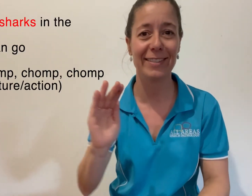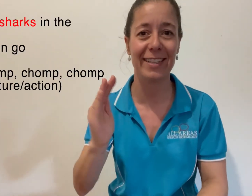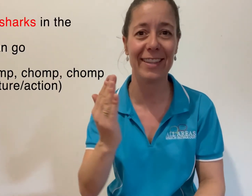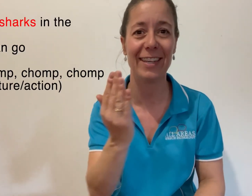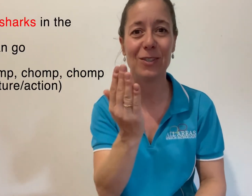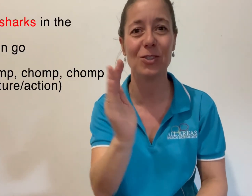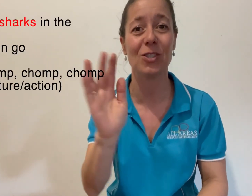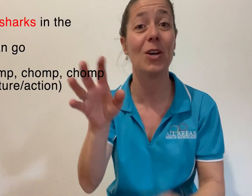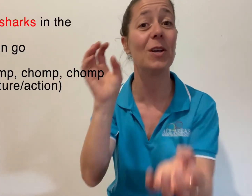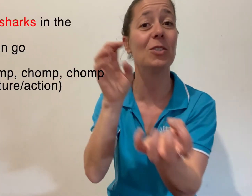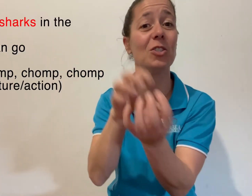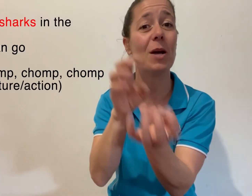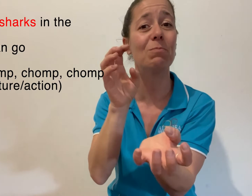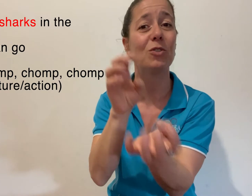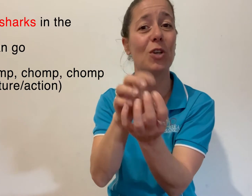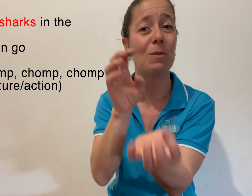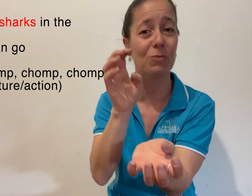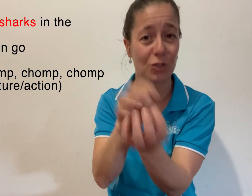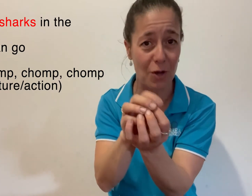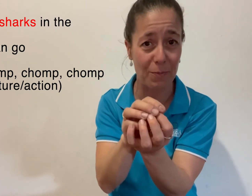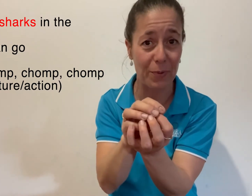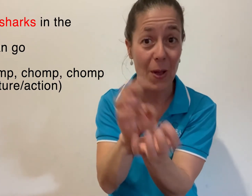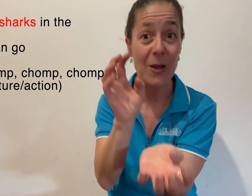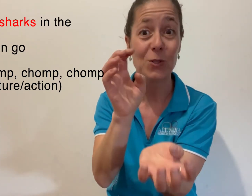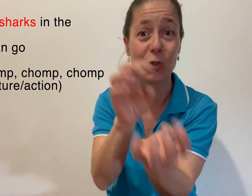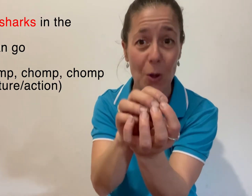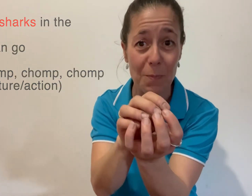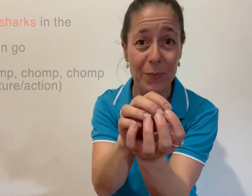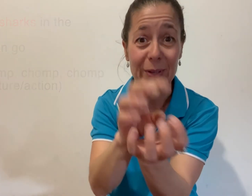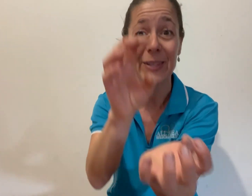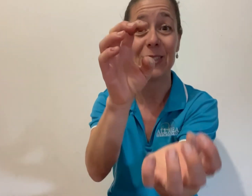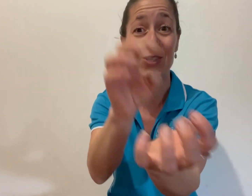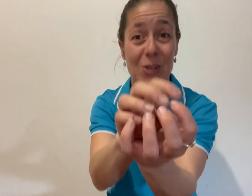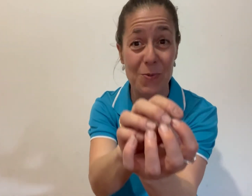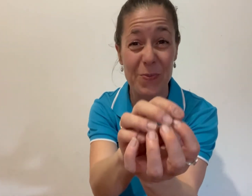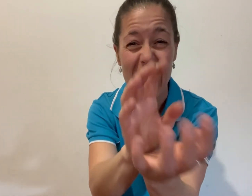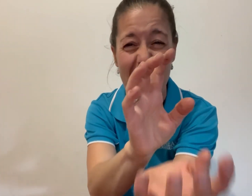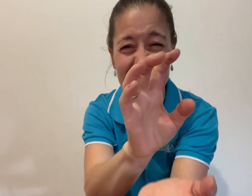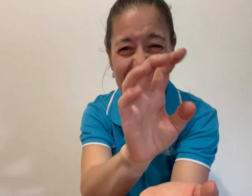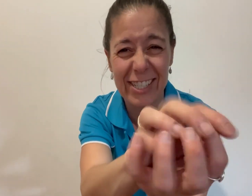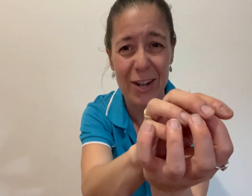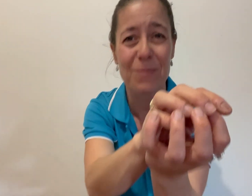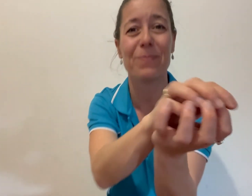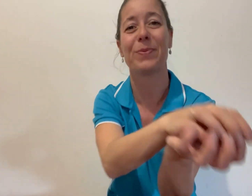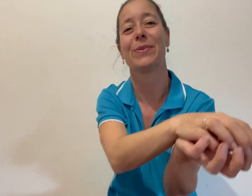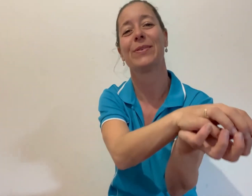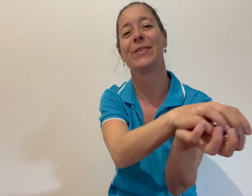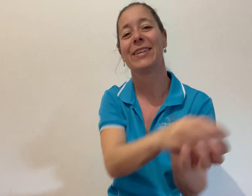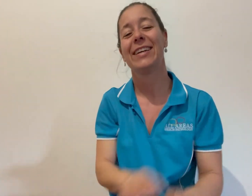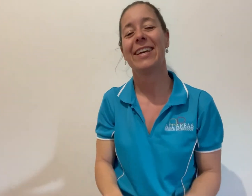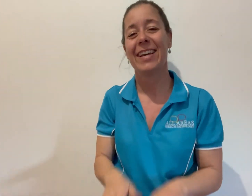the ocean go chomp, chomp, chomp, chomp, chomp, chomp.